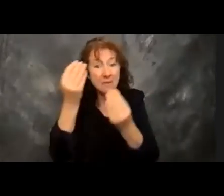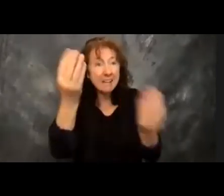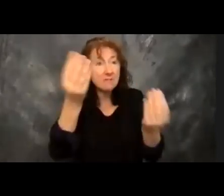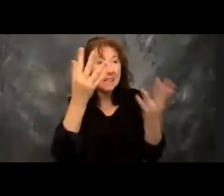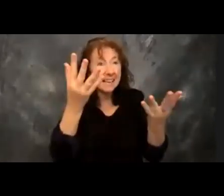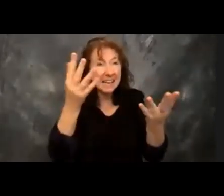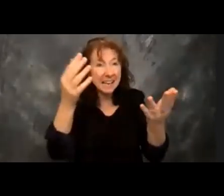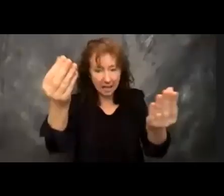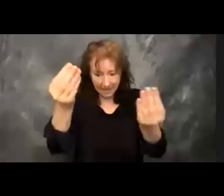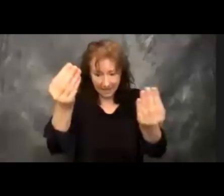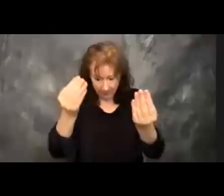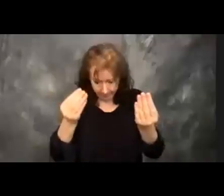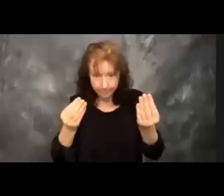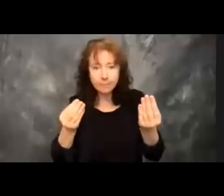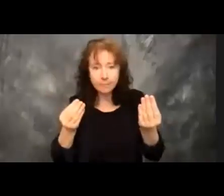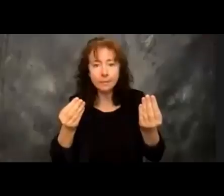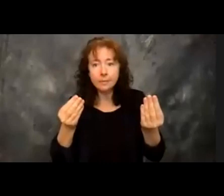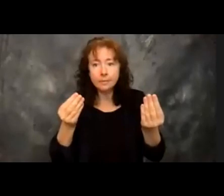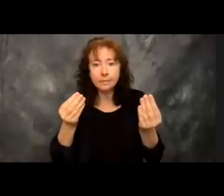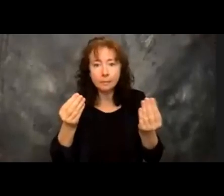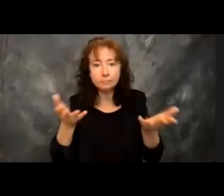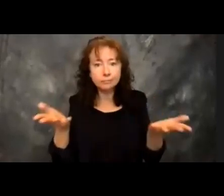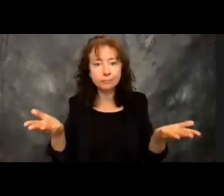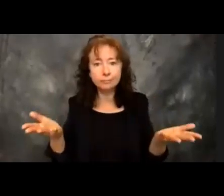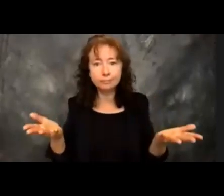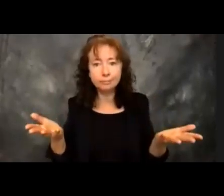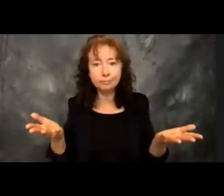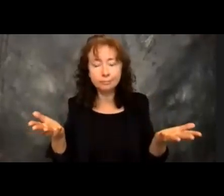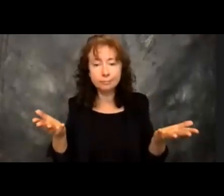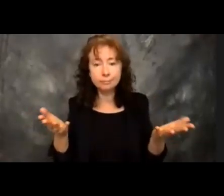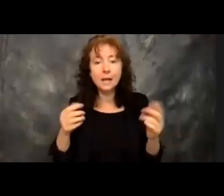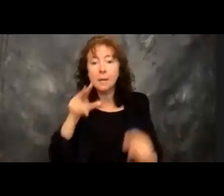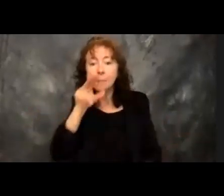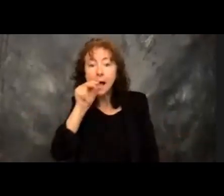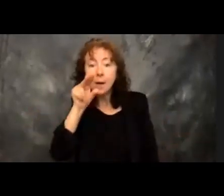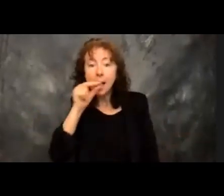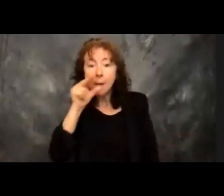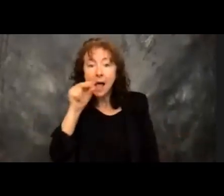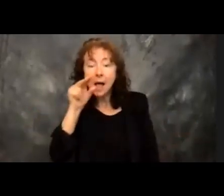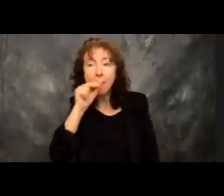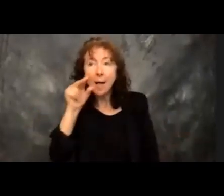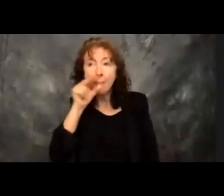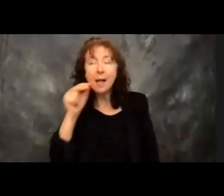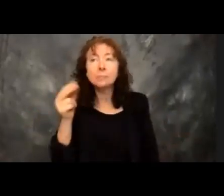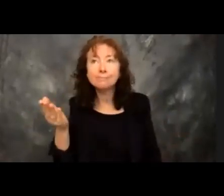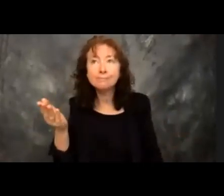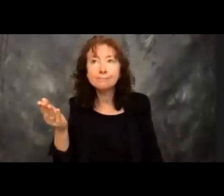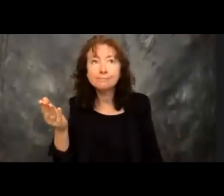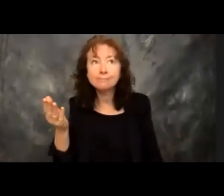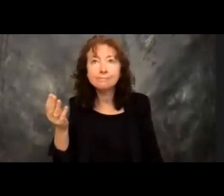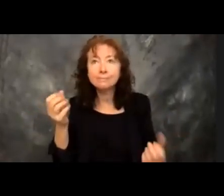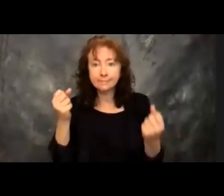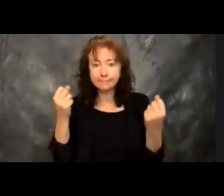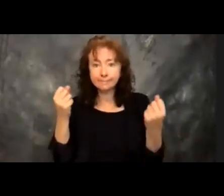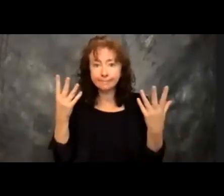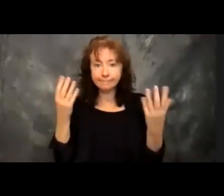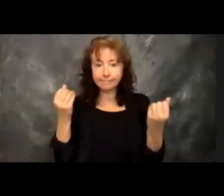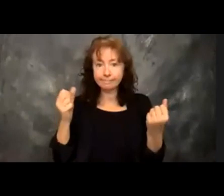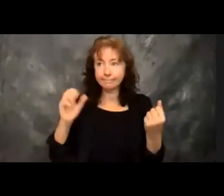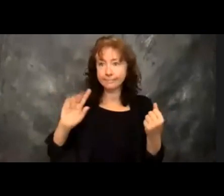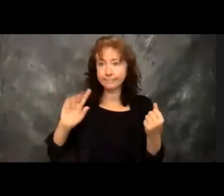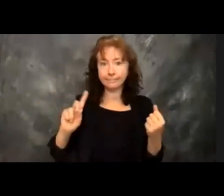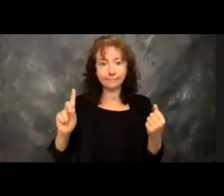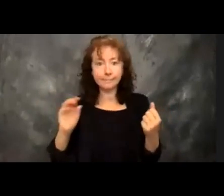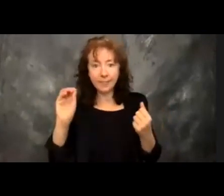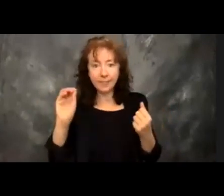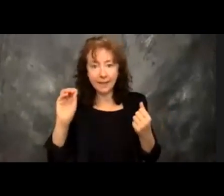electoral context. But very often information is not provided in an accessible format. This includes in